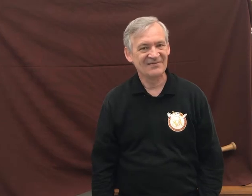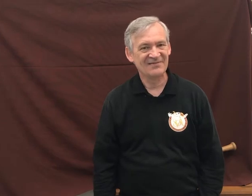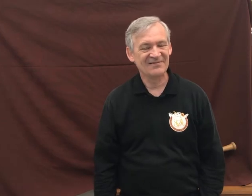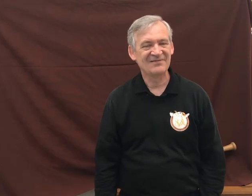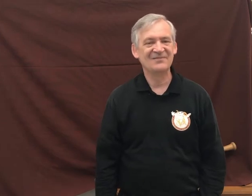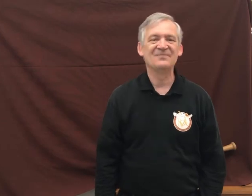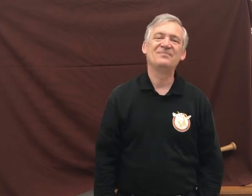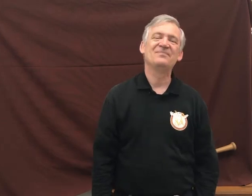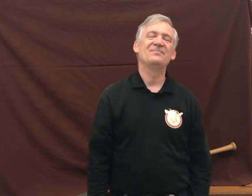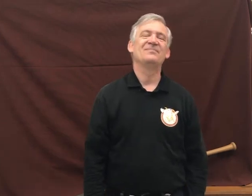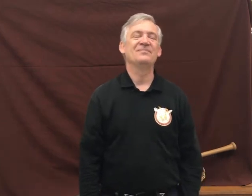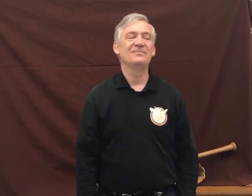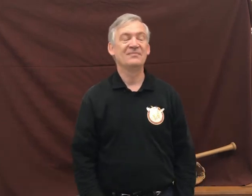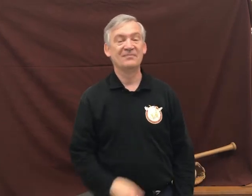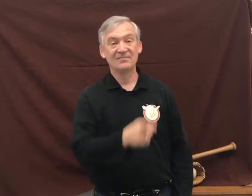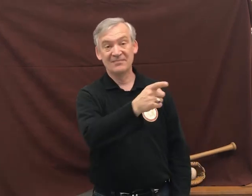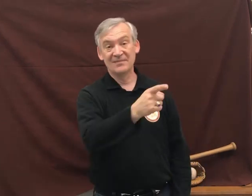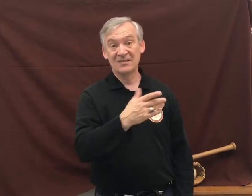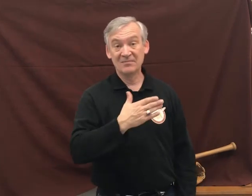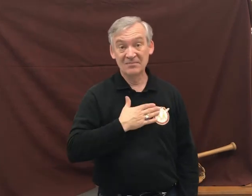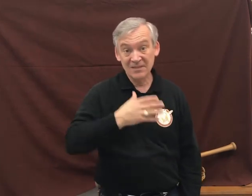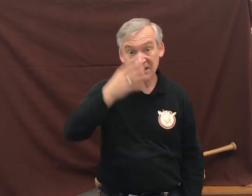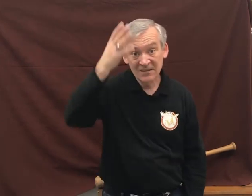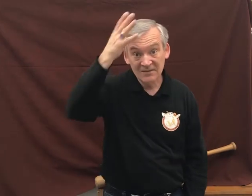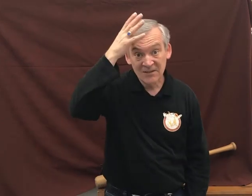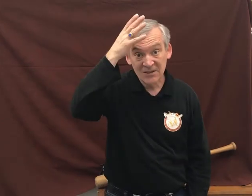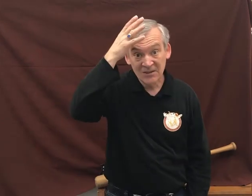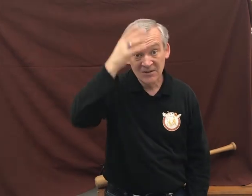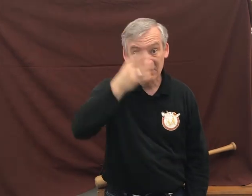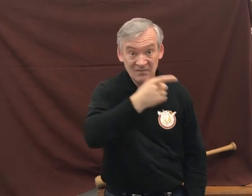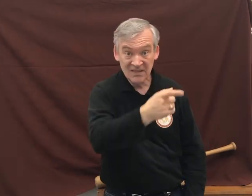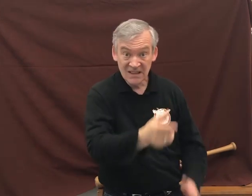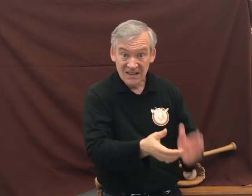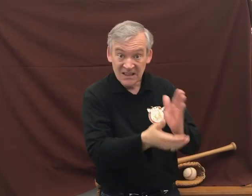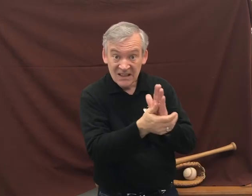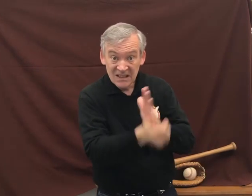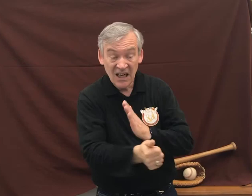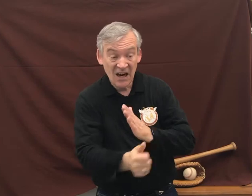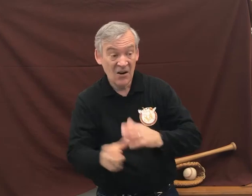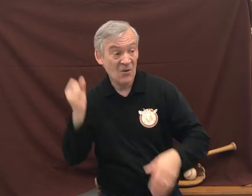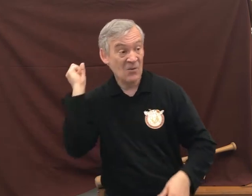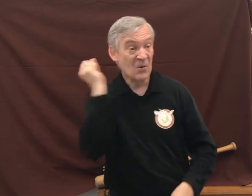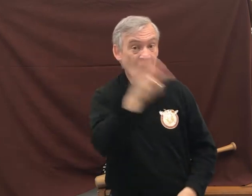My father could not throw or catch a baseball, let alone hit one.